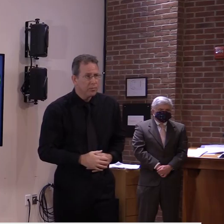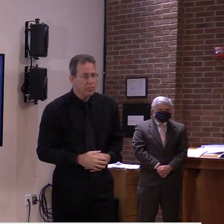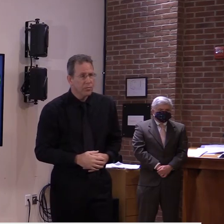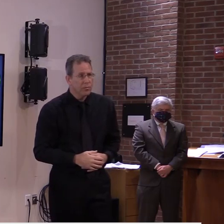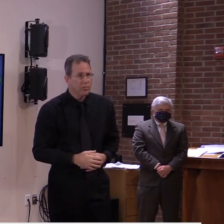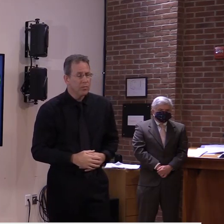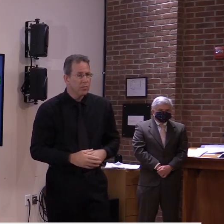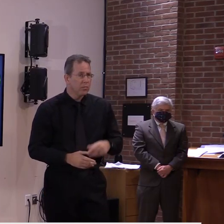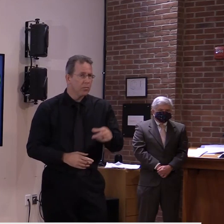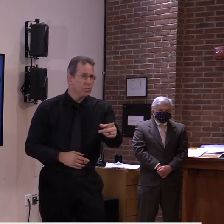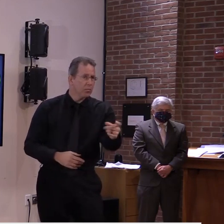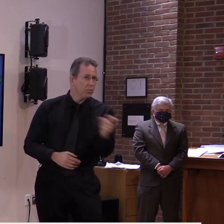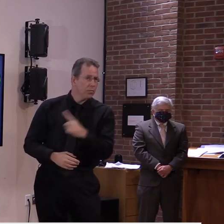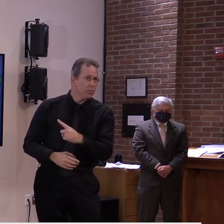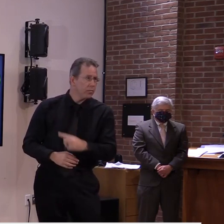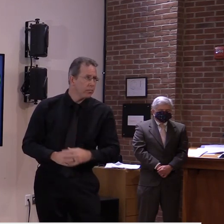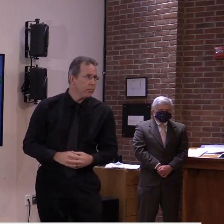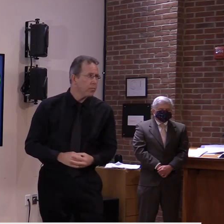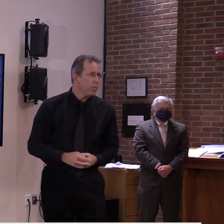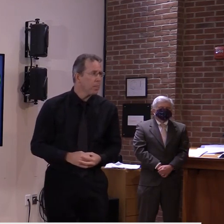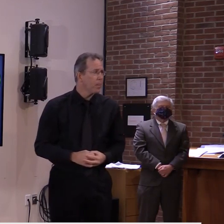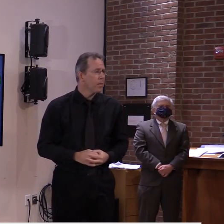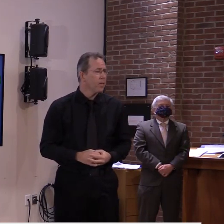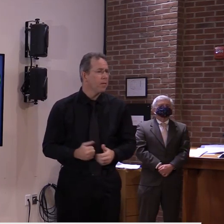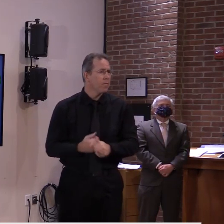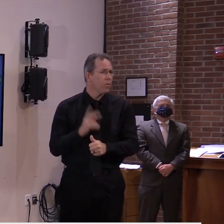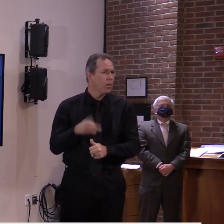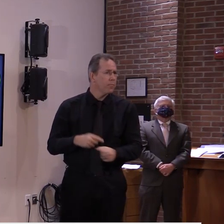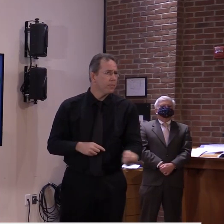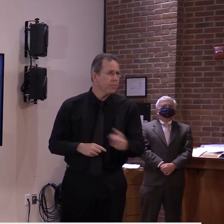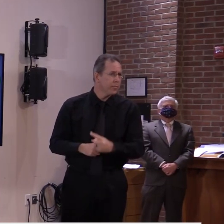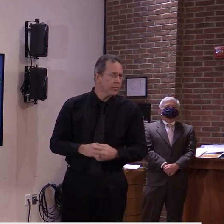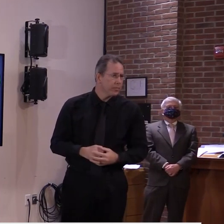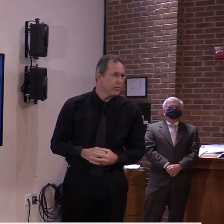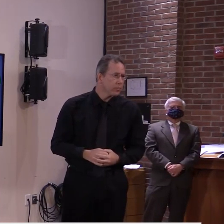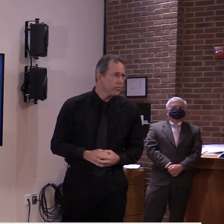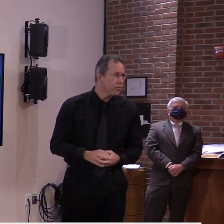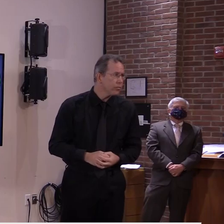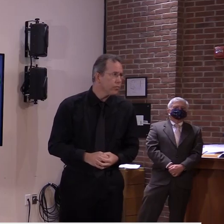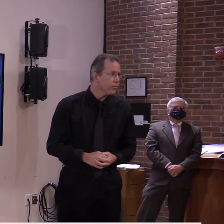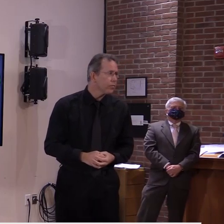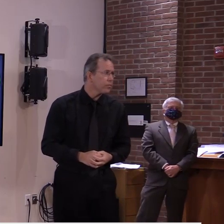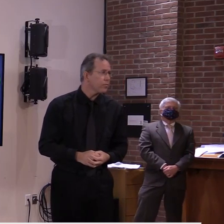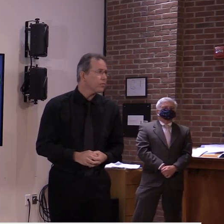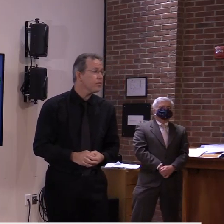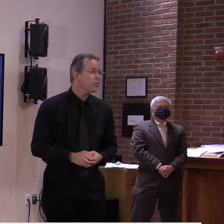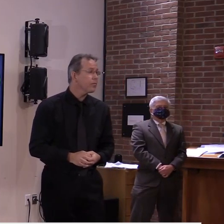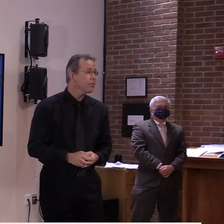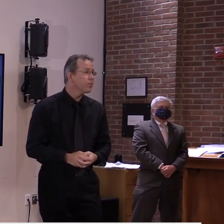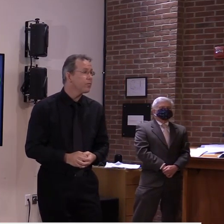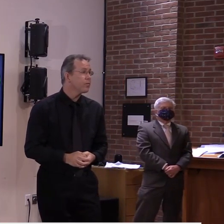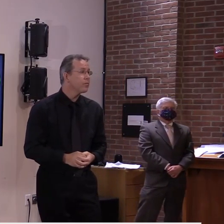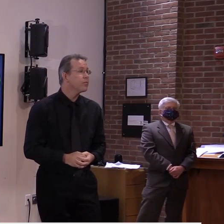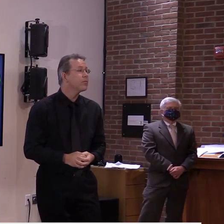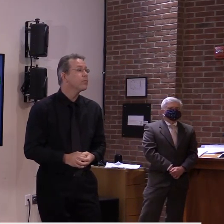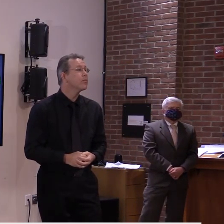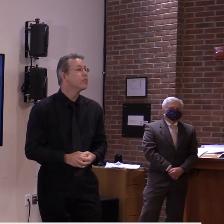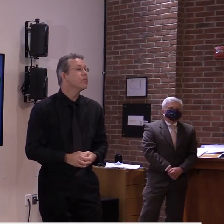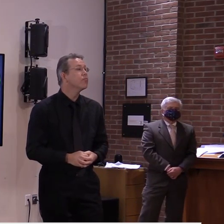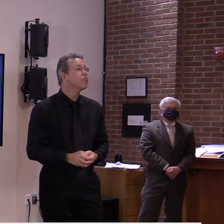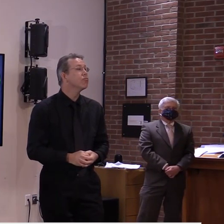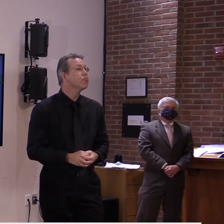And one final question. Santa's trying to get out there and find out what's going on with the kids and what the wishes are and